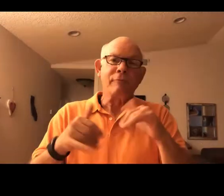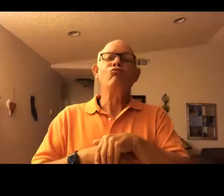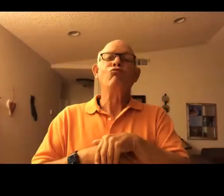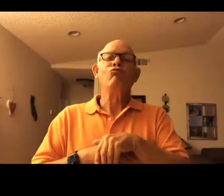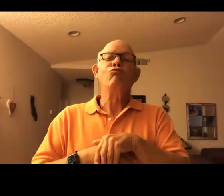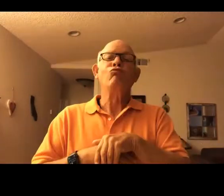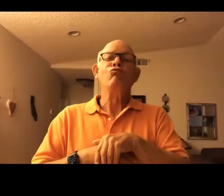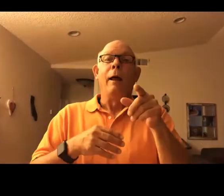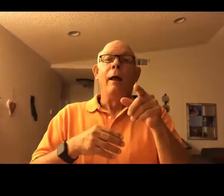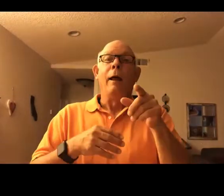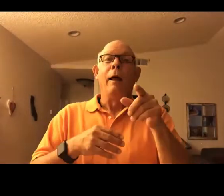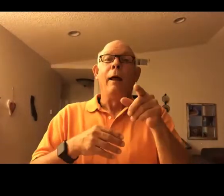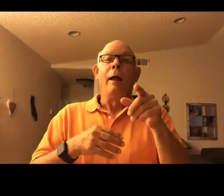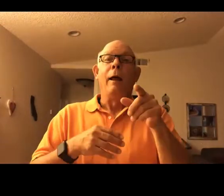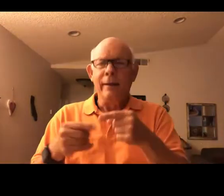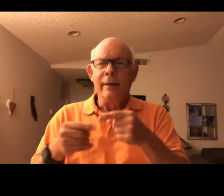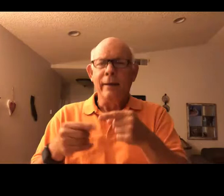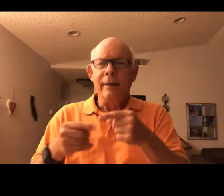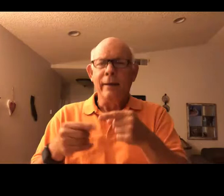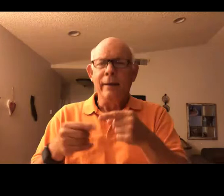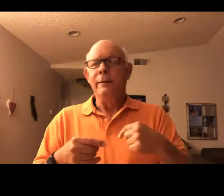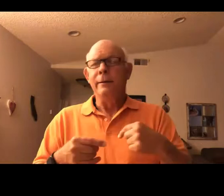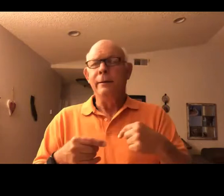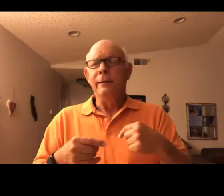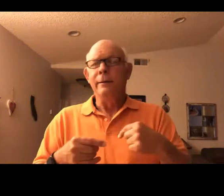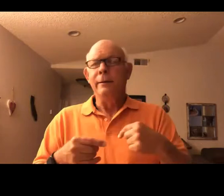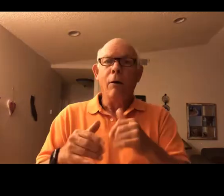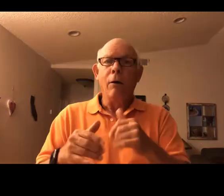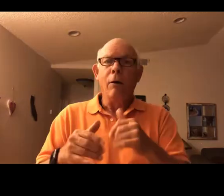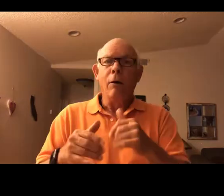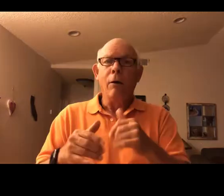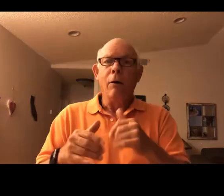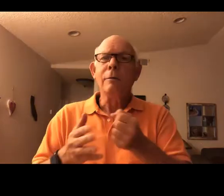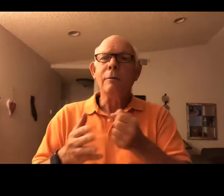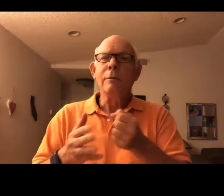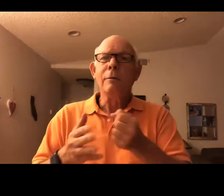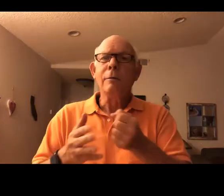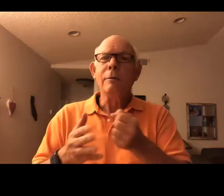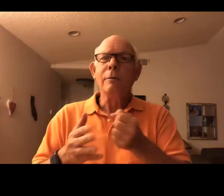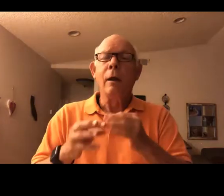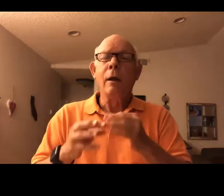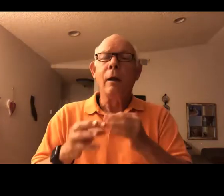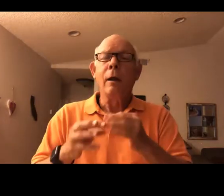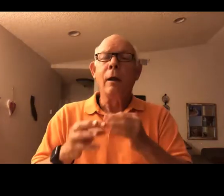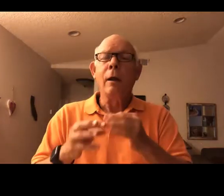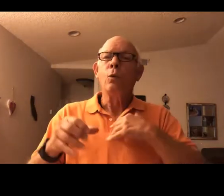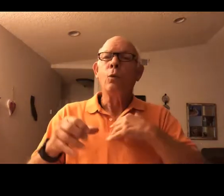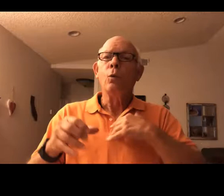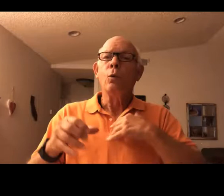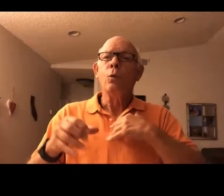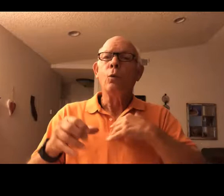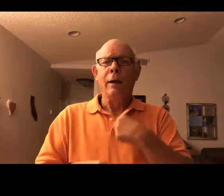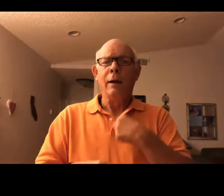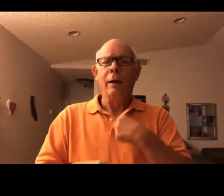Deaf. So the game was going and it was a tough game. And he said, I need you to go in there. And I broke him through the